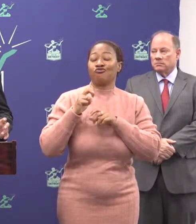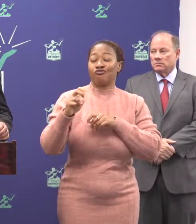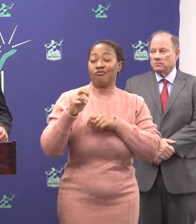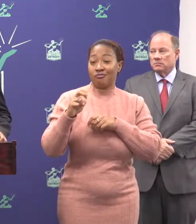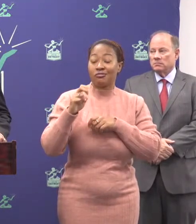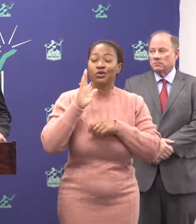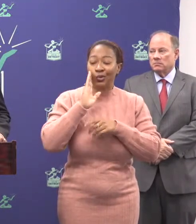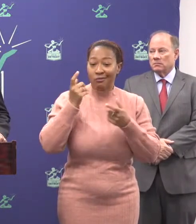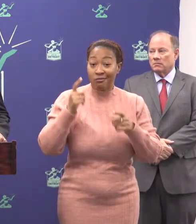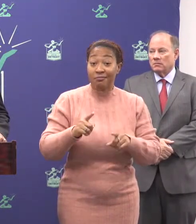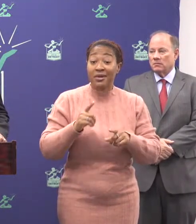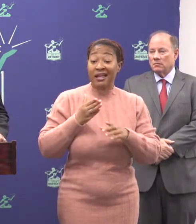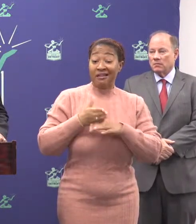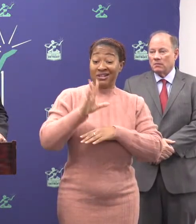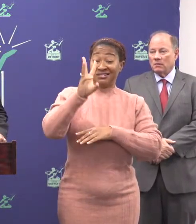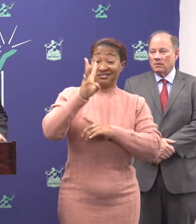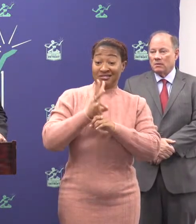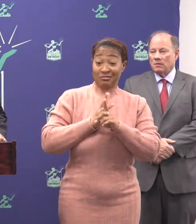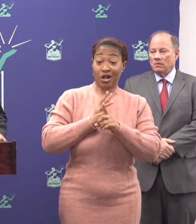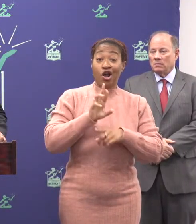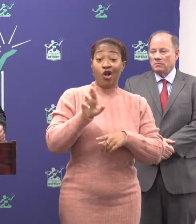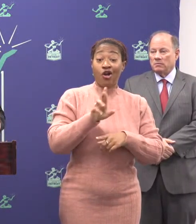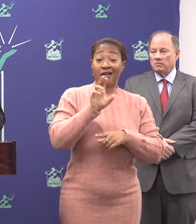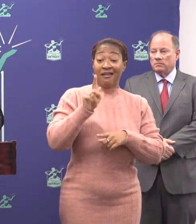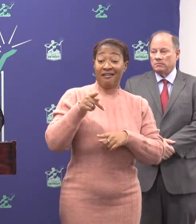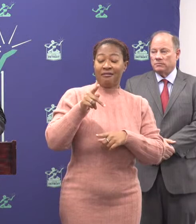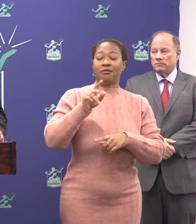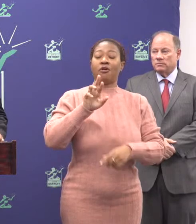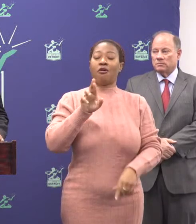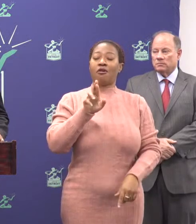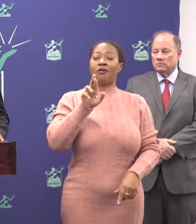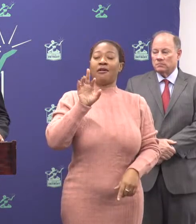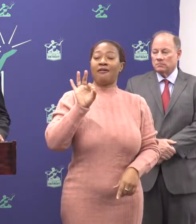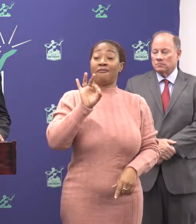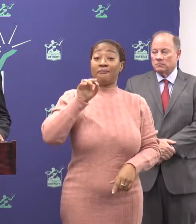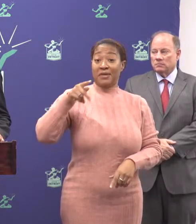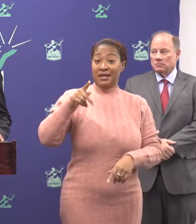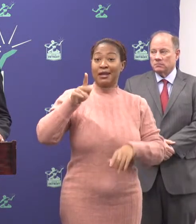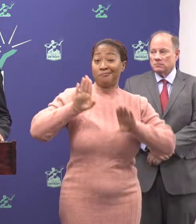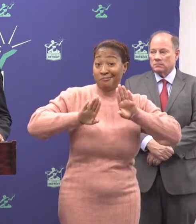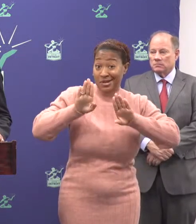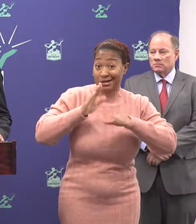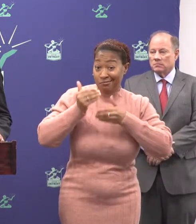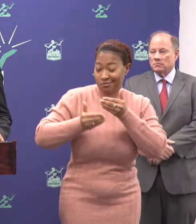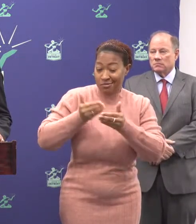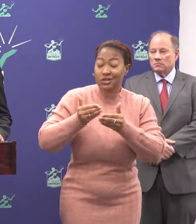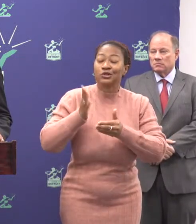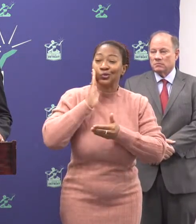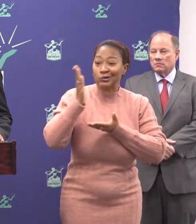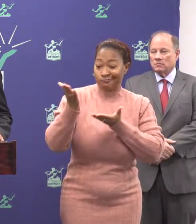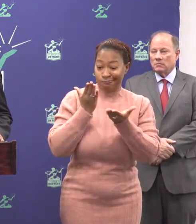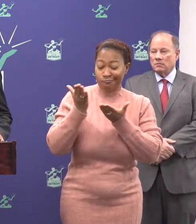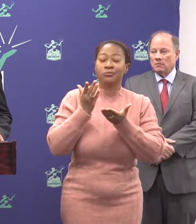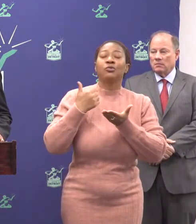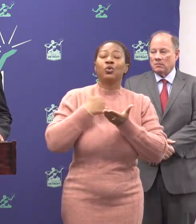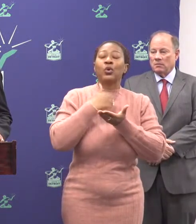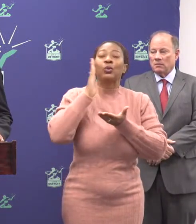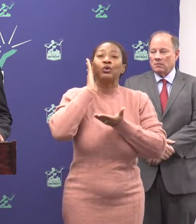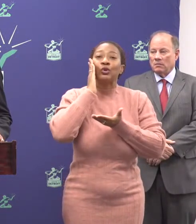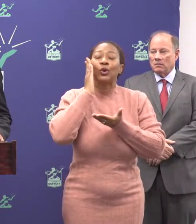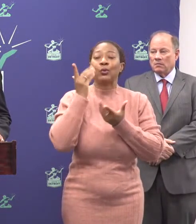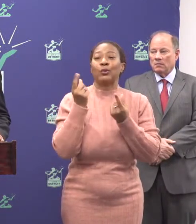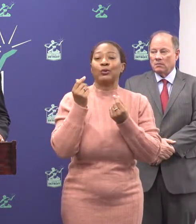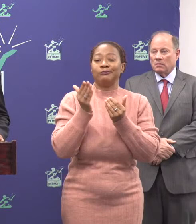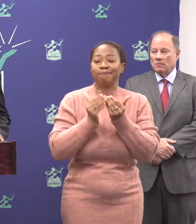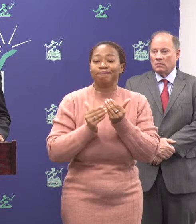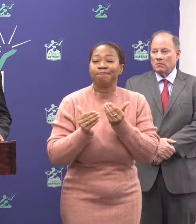I'm excited that once the RFP results are in and we move forward with what we're going to do with the remaining 70% on a long-term basis,